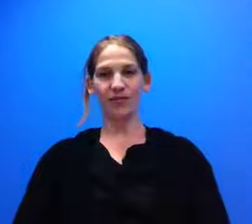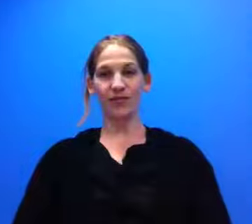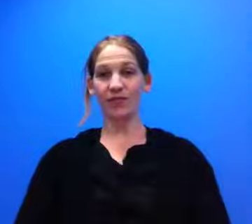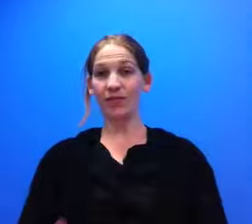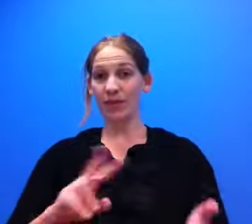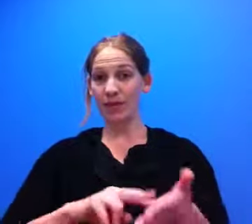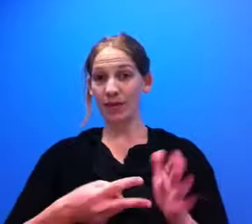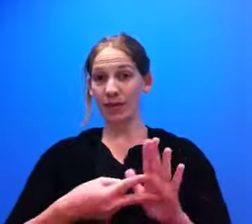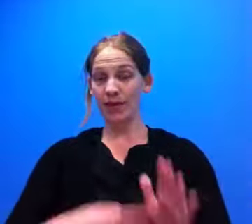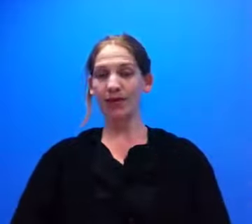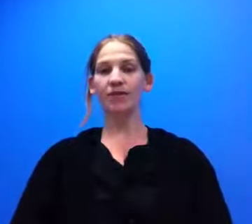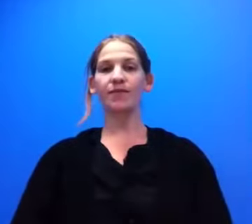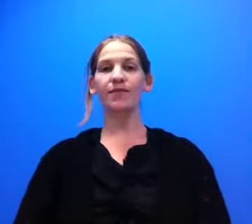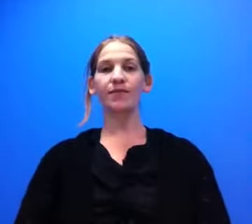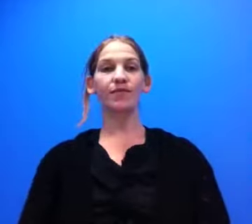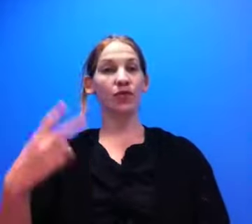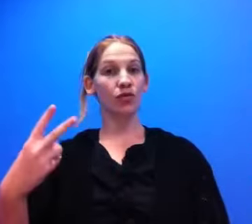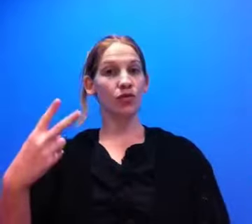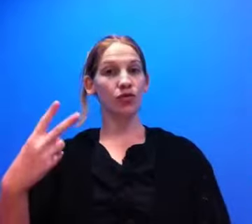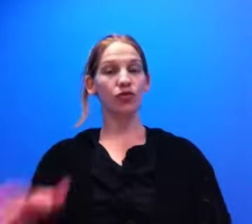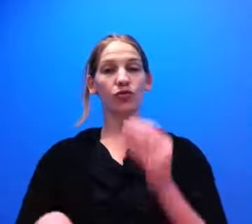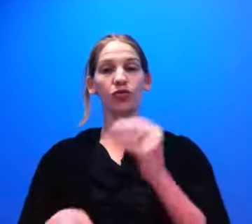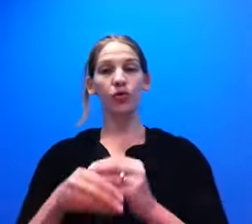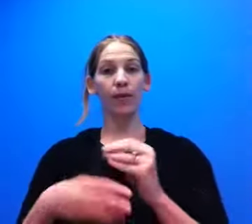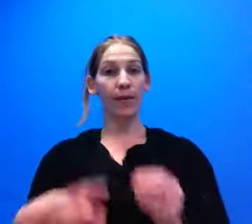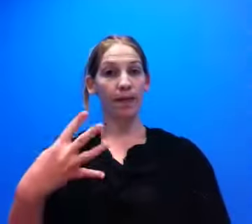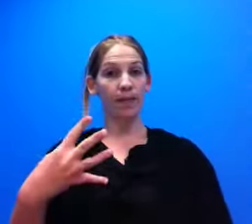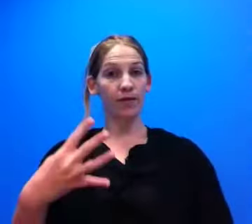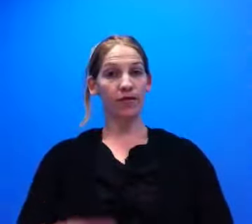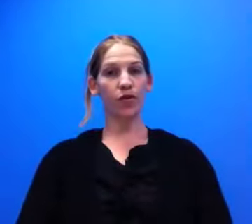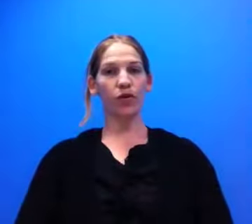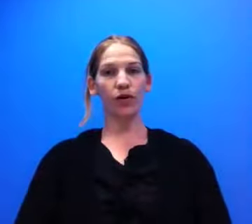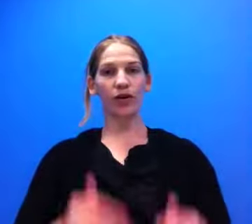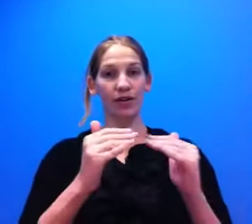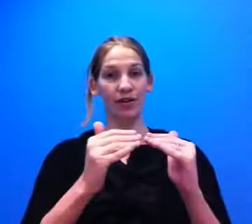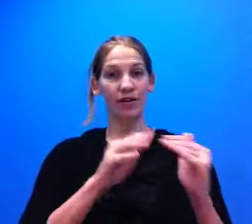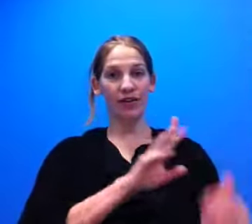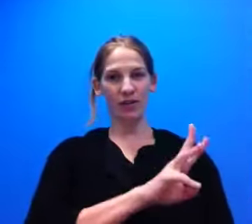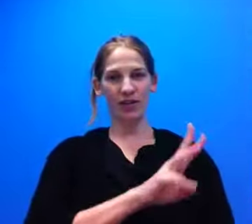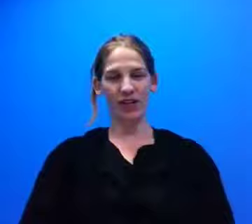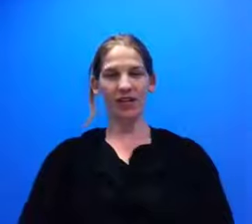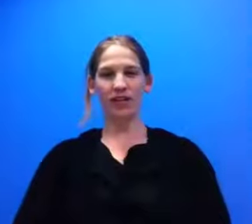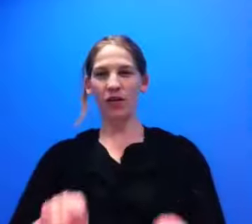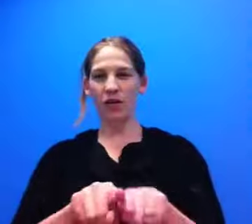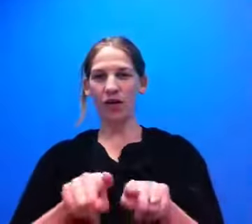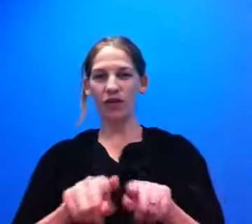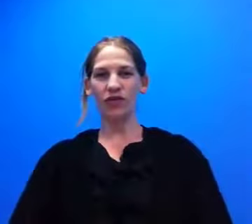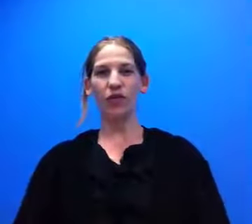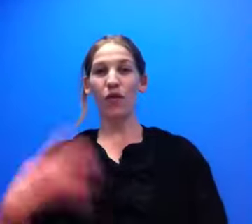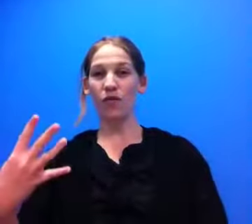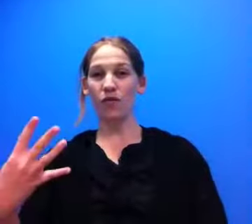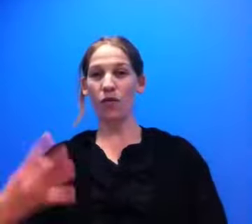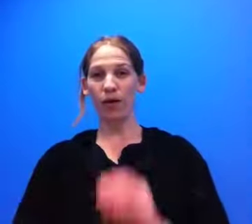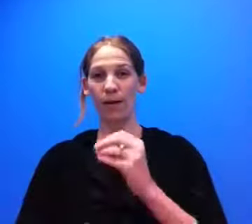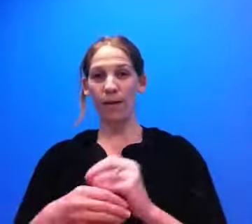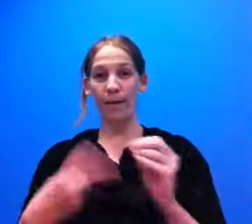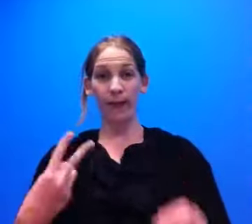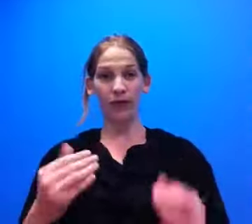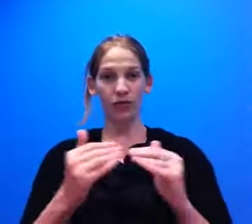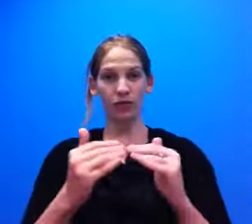here. Now, let's go to another subtraction problem. 8 subtract 5. Yes. 3. Okay, what is it, Charlie, you